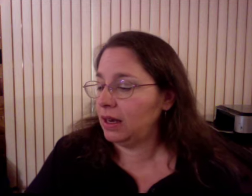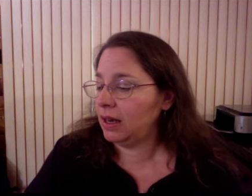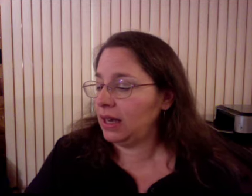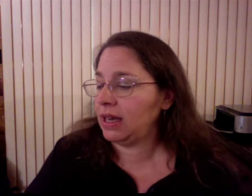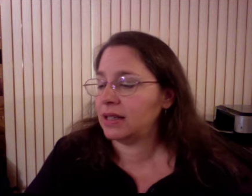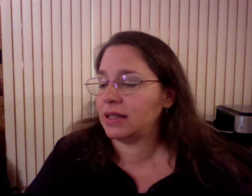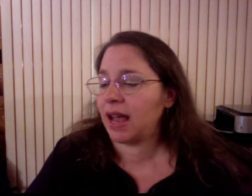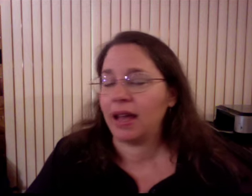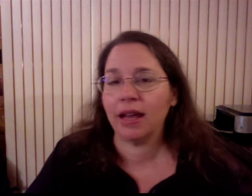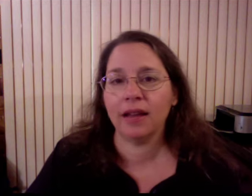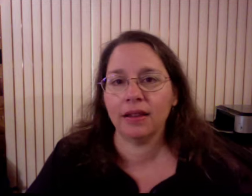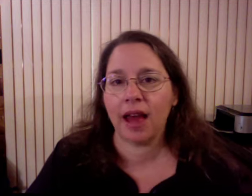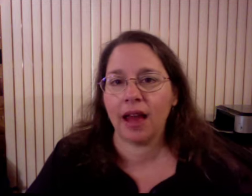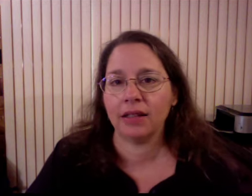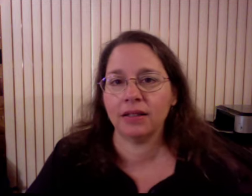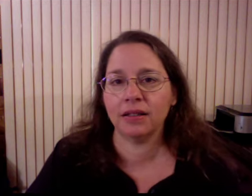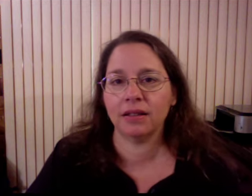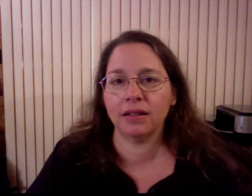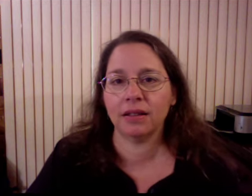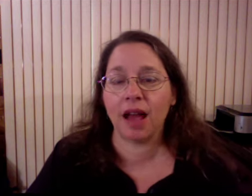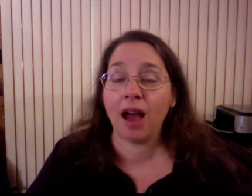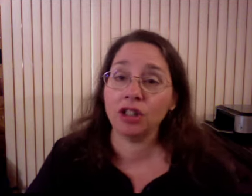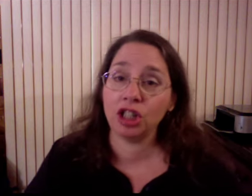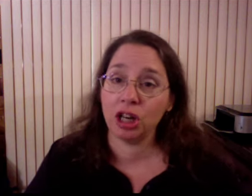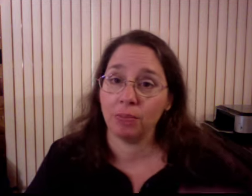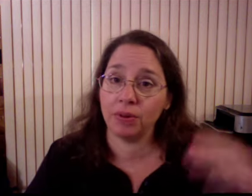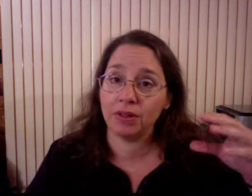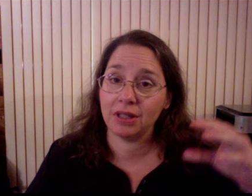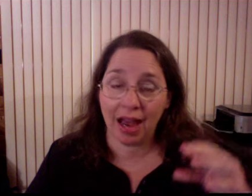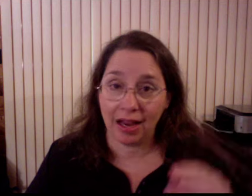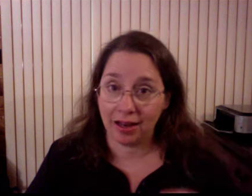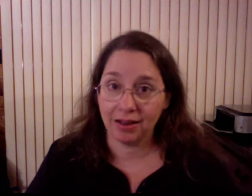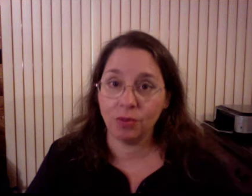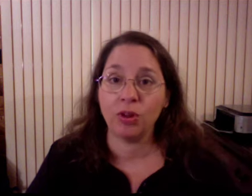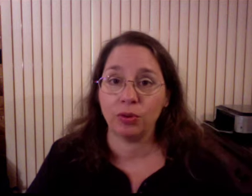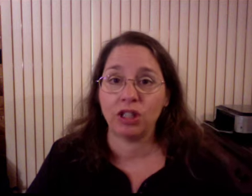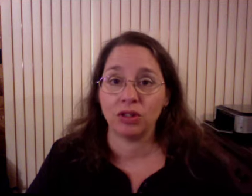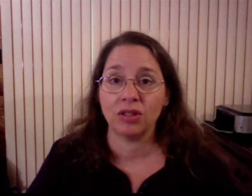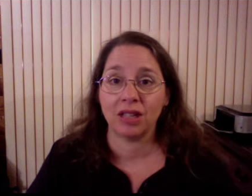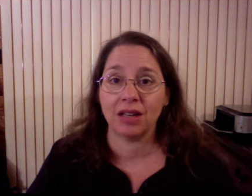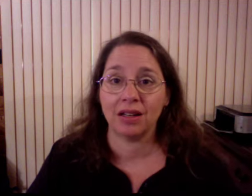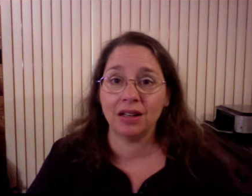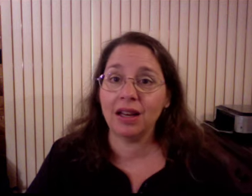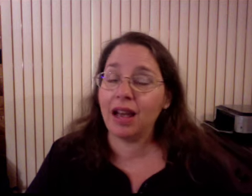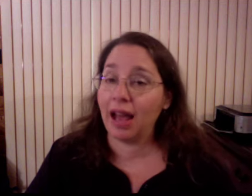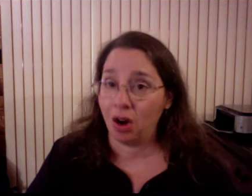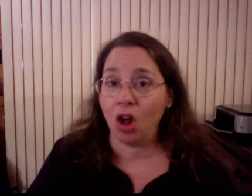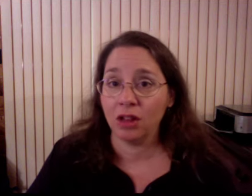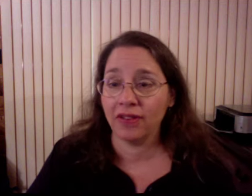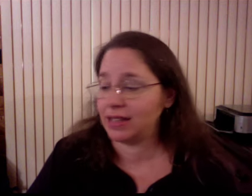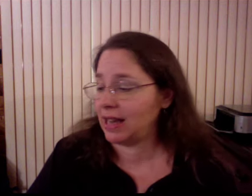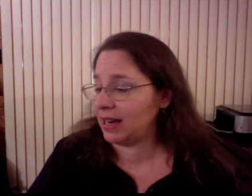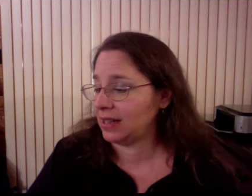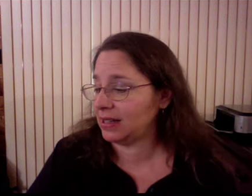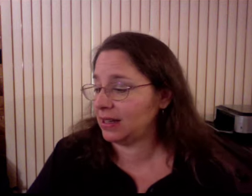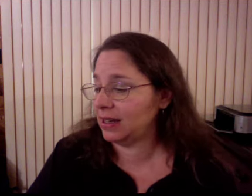He is saying that our ship sank with original sin and all of us in it.